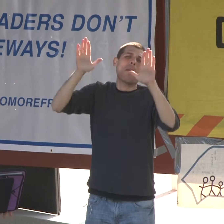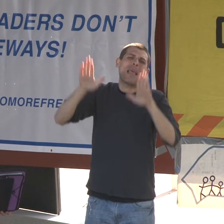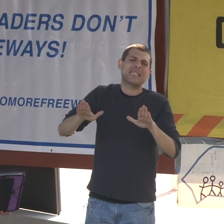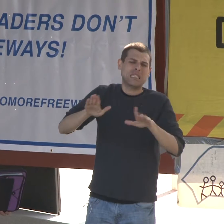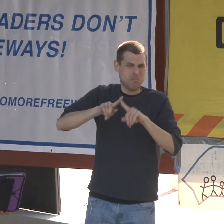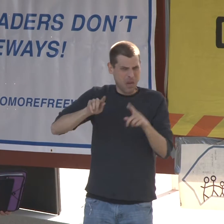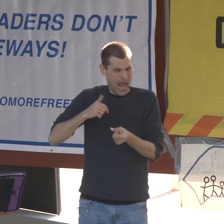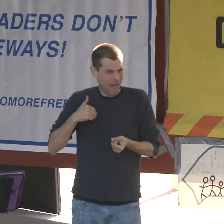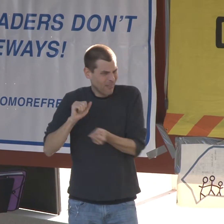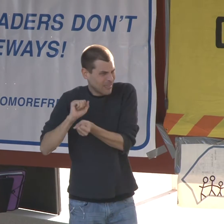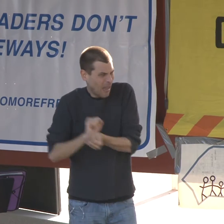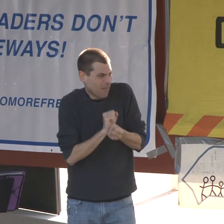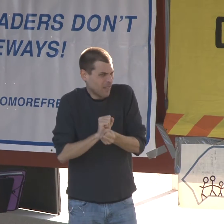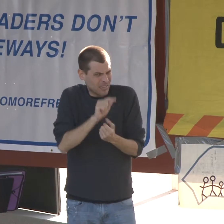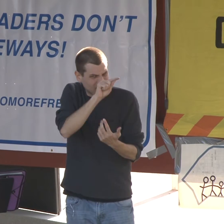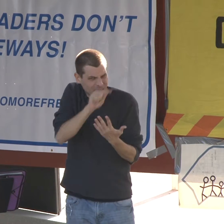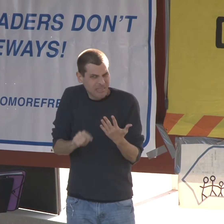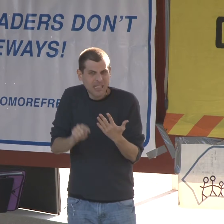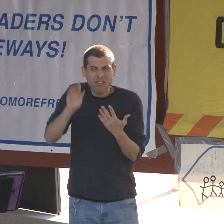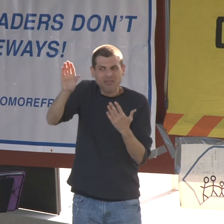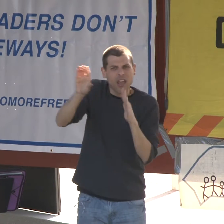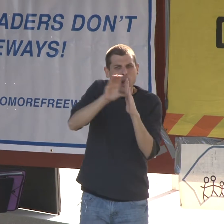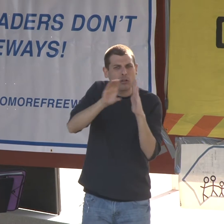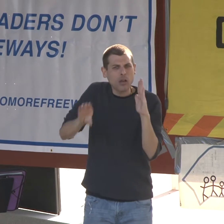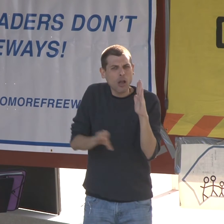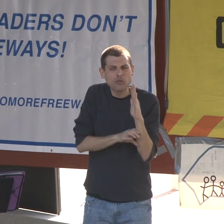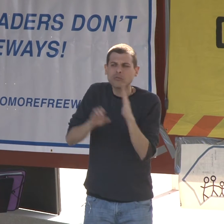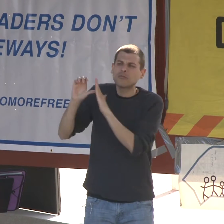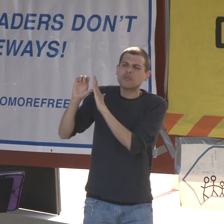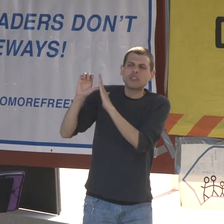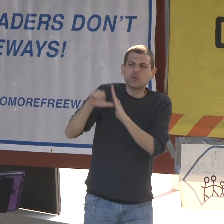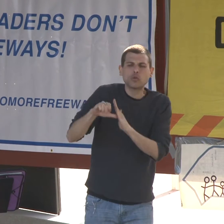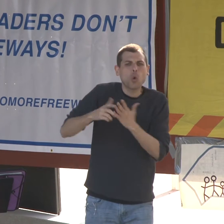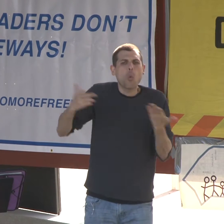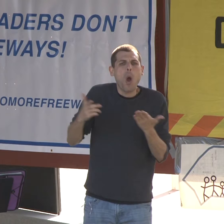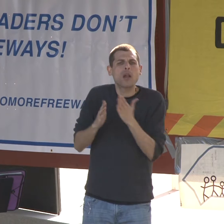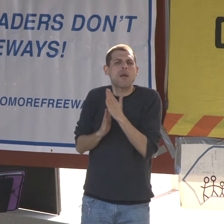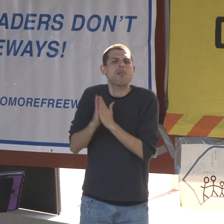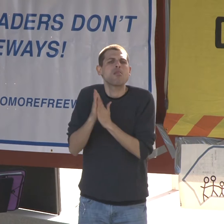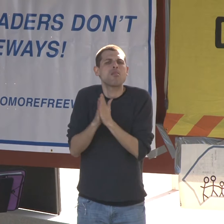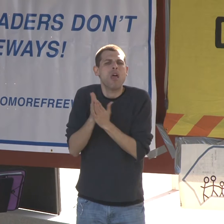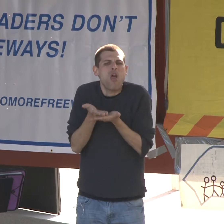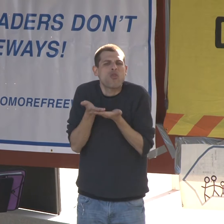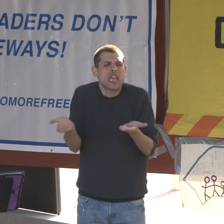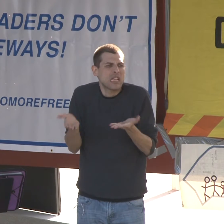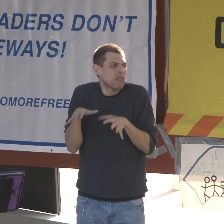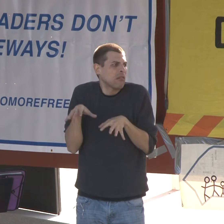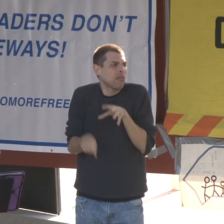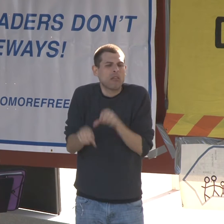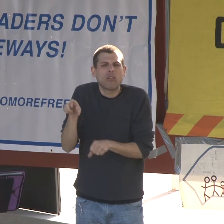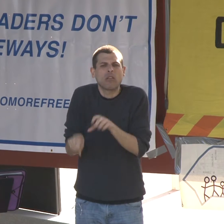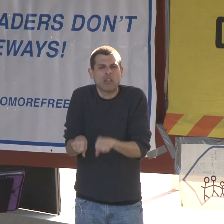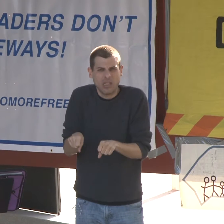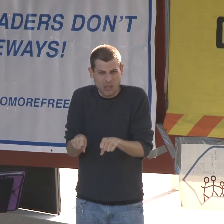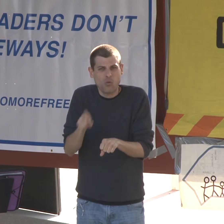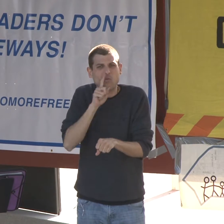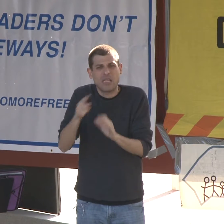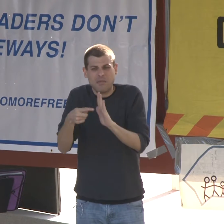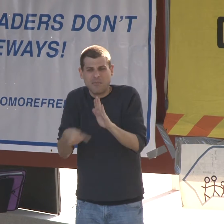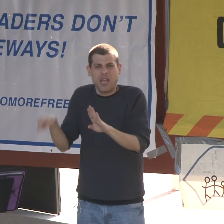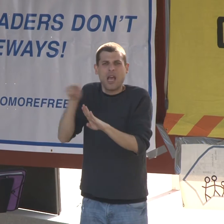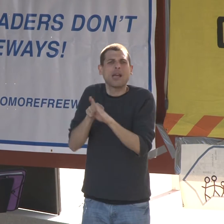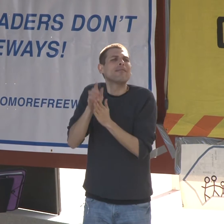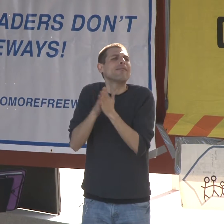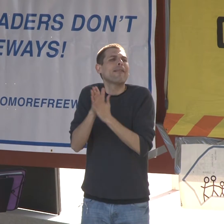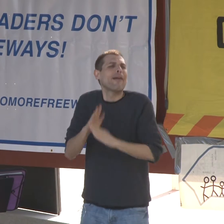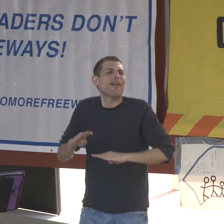in our founding documents was to emphasize the pursuit of property. It was synonymous to the pursuit of happiness in